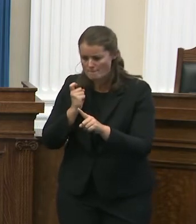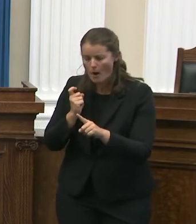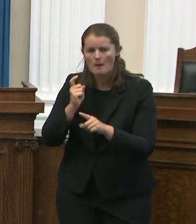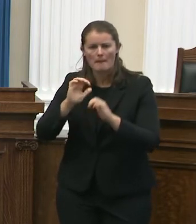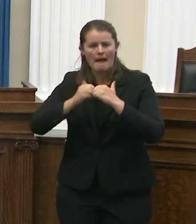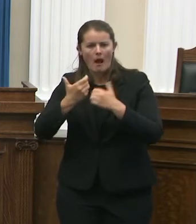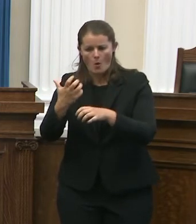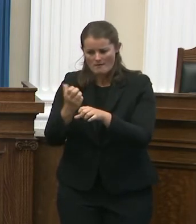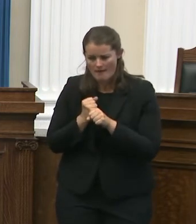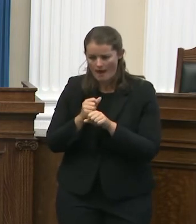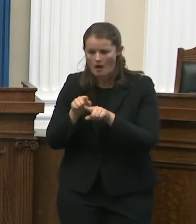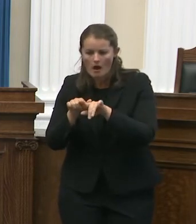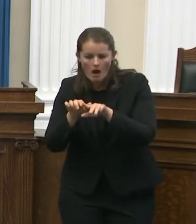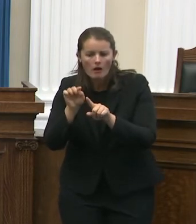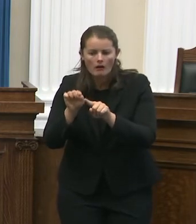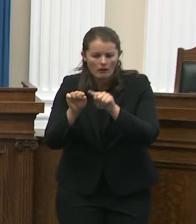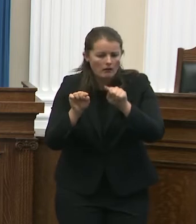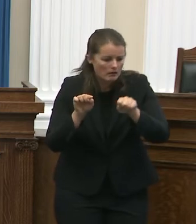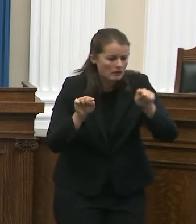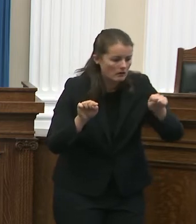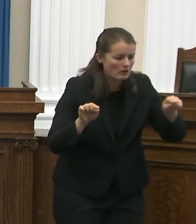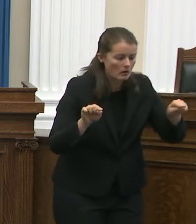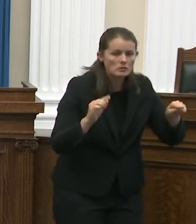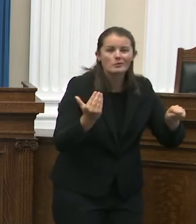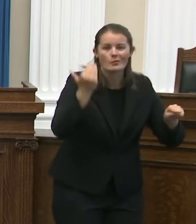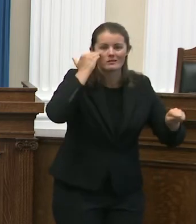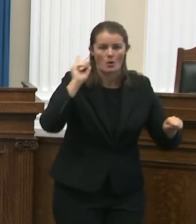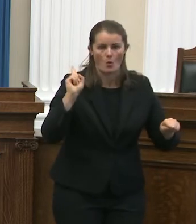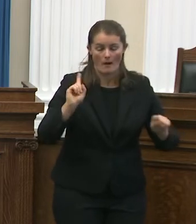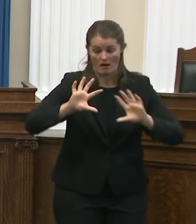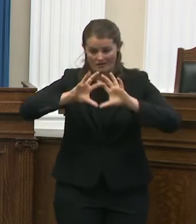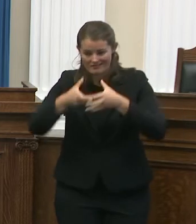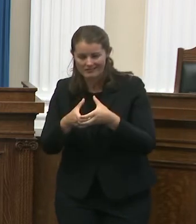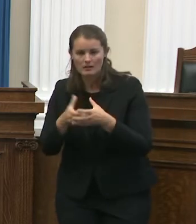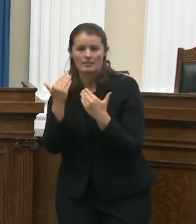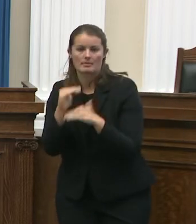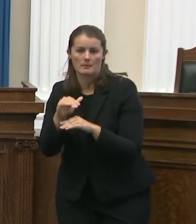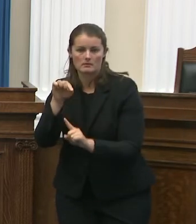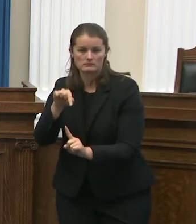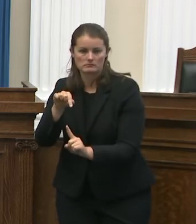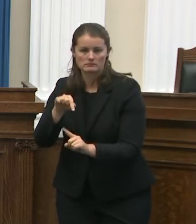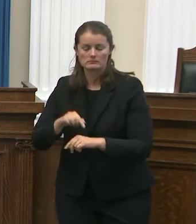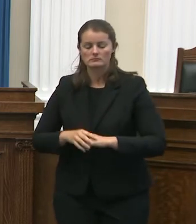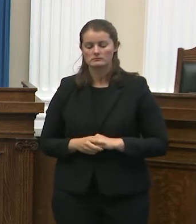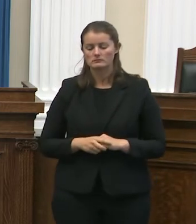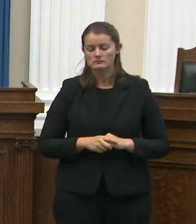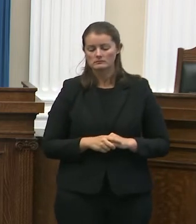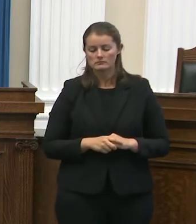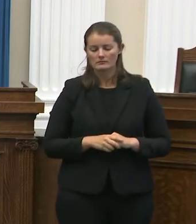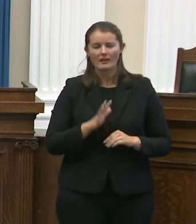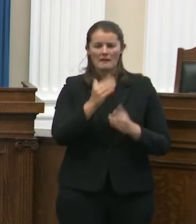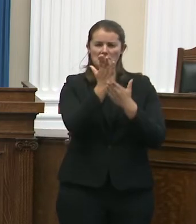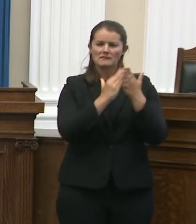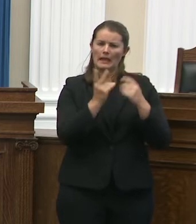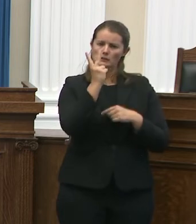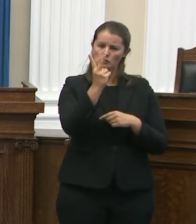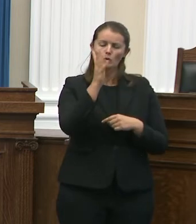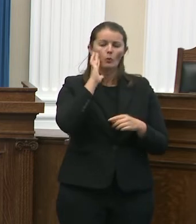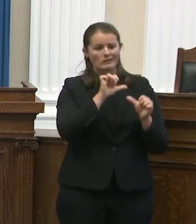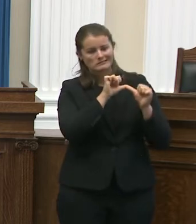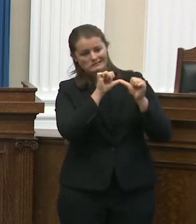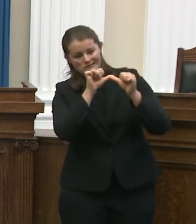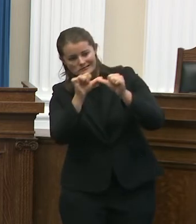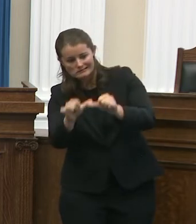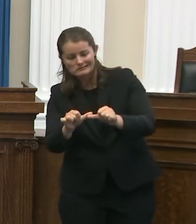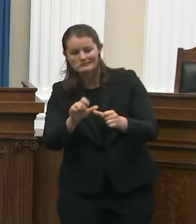We've also extended phase two until at least the end of July and implemented a mandatory face coverings directive, which took place at the